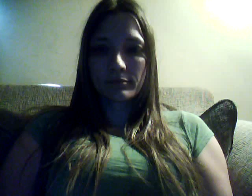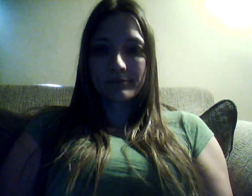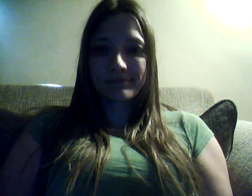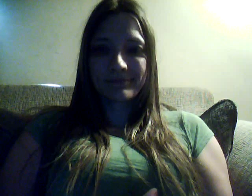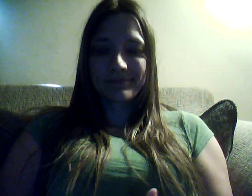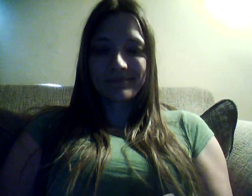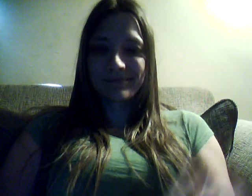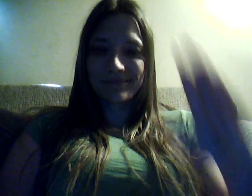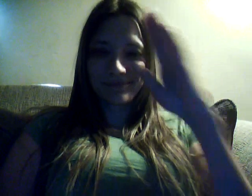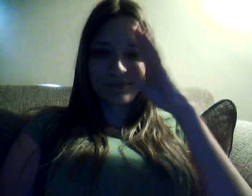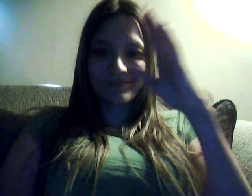Oh,